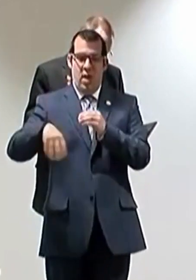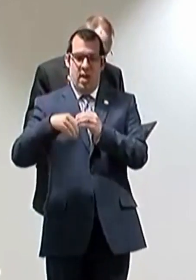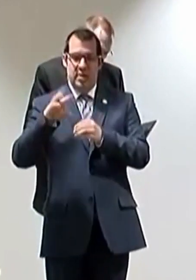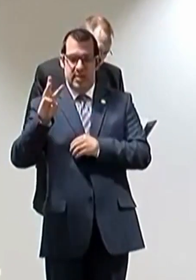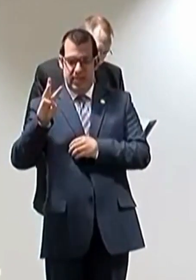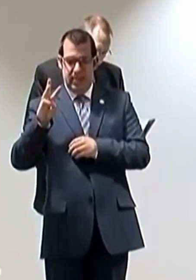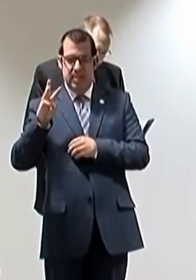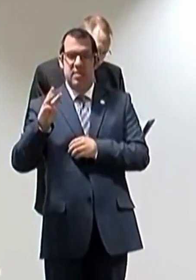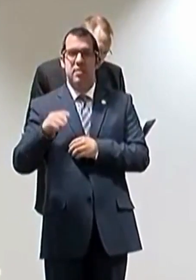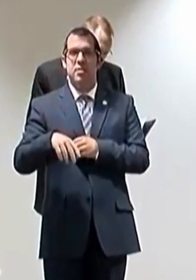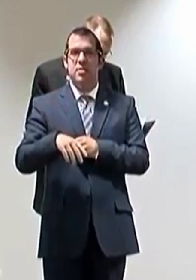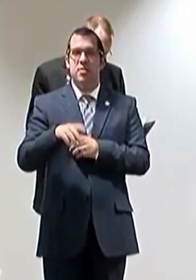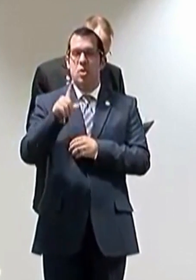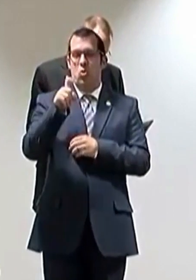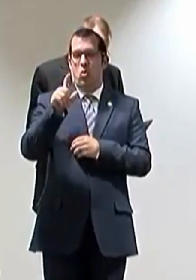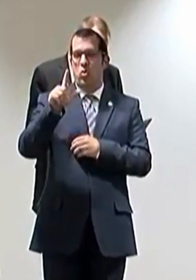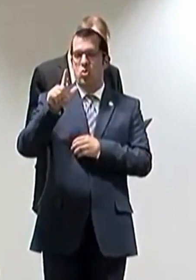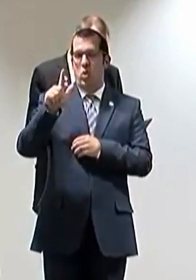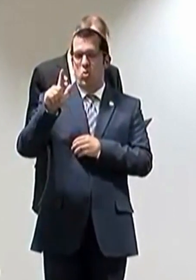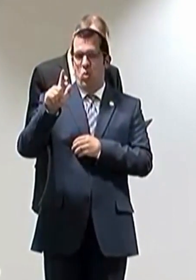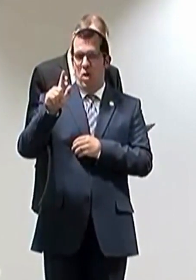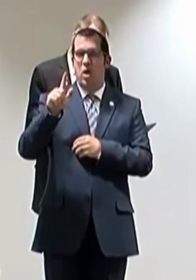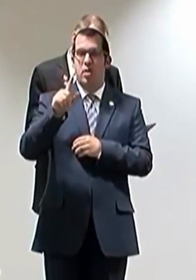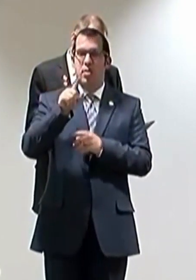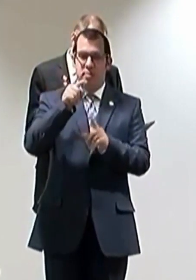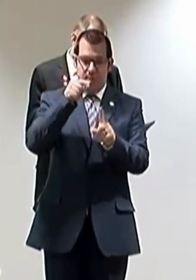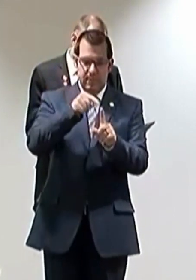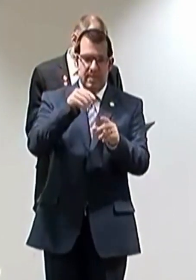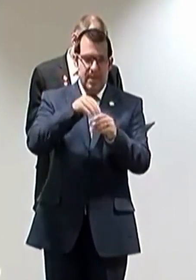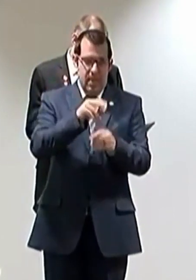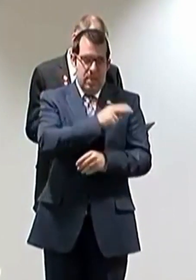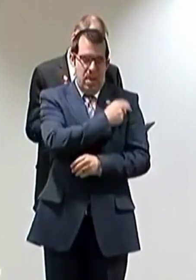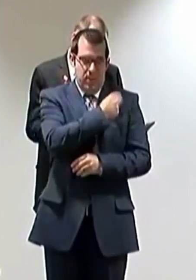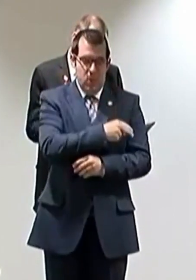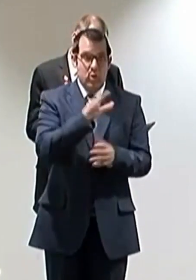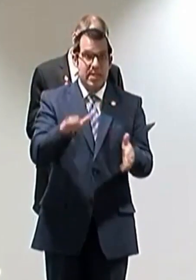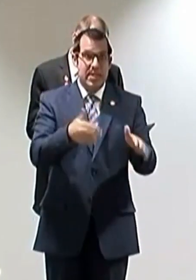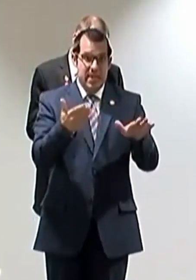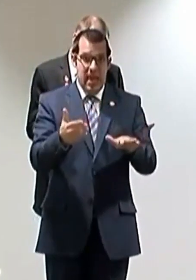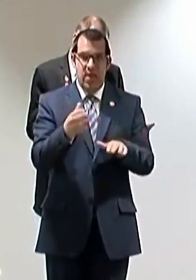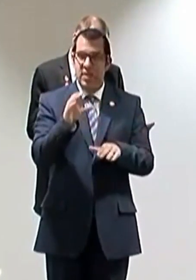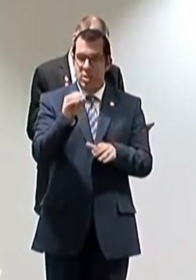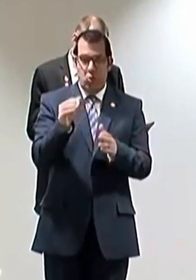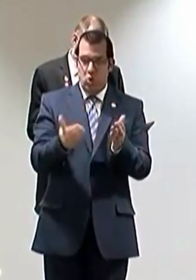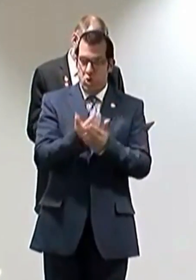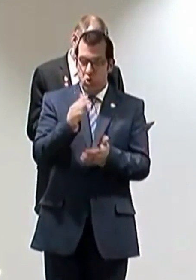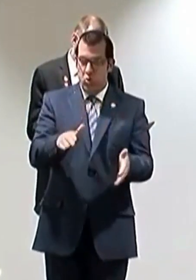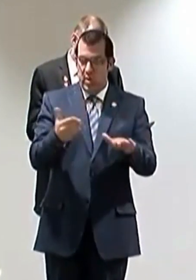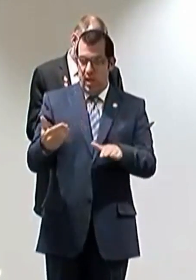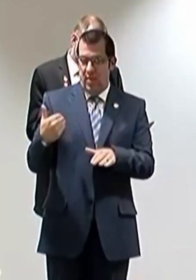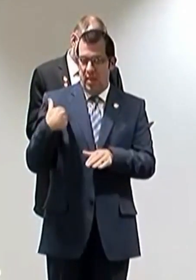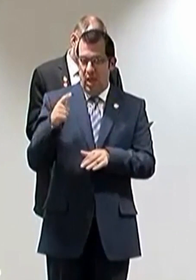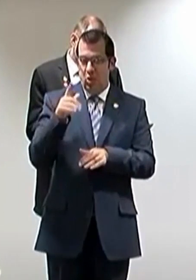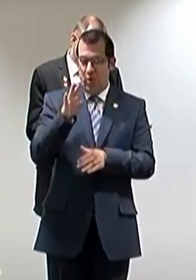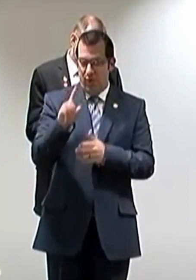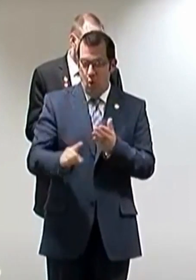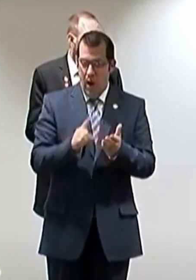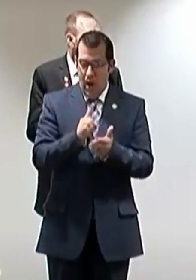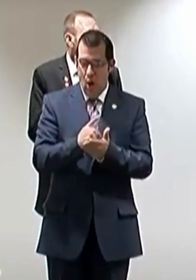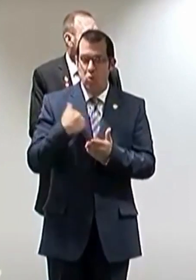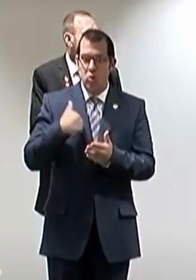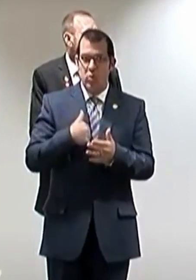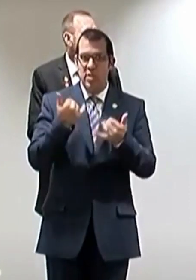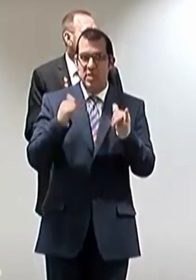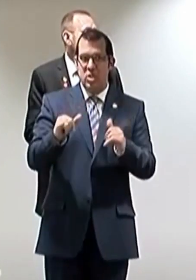which is 121 in terms of hospitalizations. Deaths, 0 new deaths in the last 24 hours, which we remain